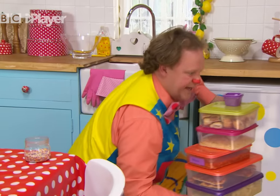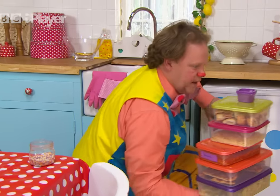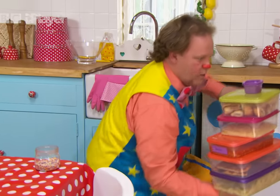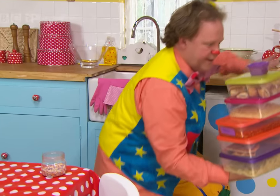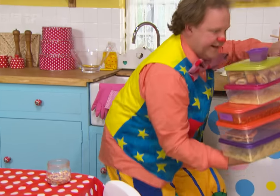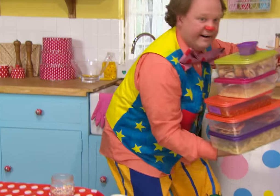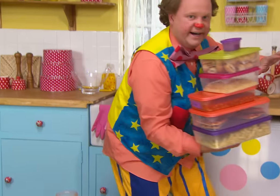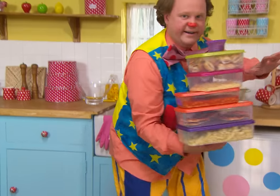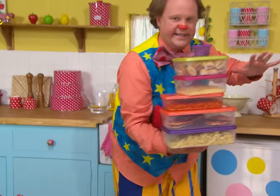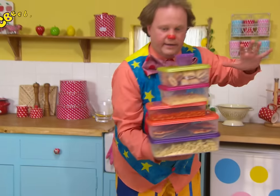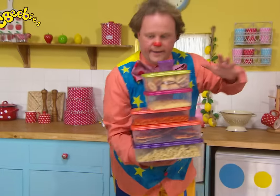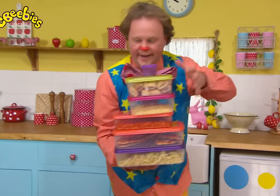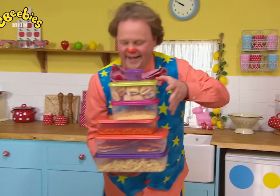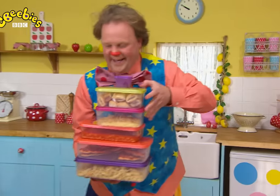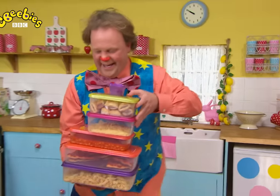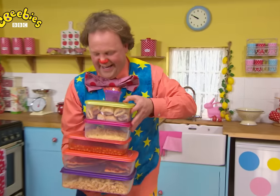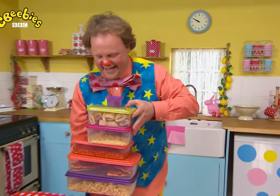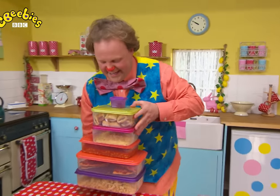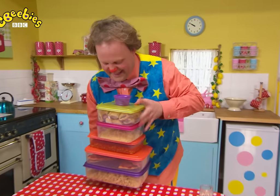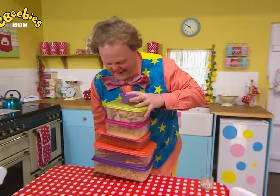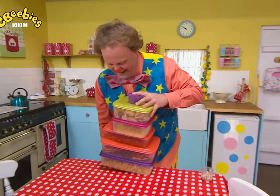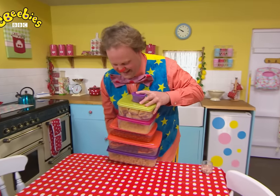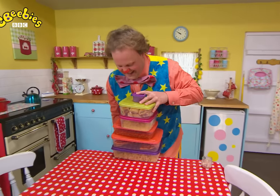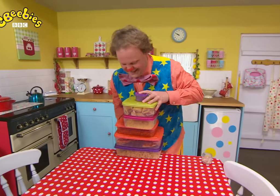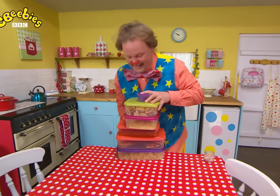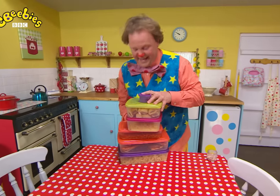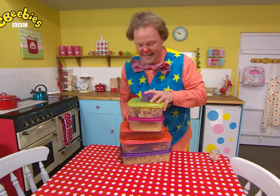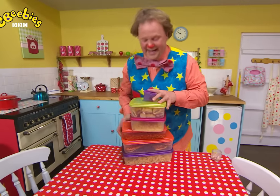easy. What? There we are. Ta-da!